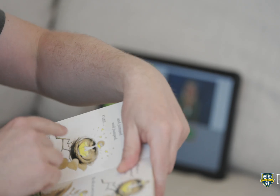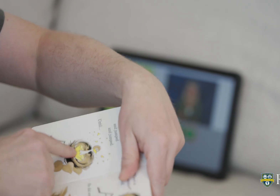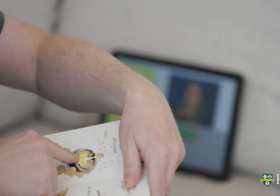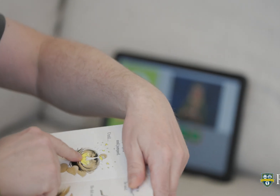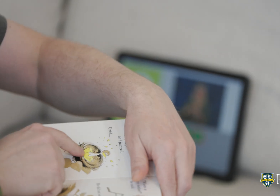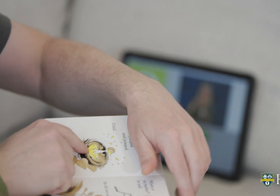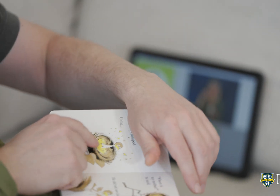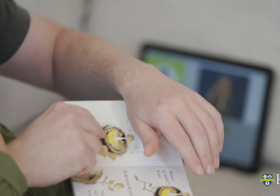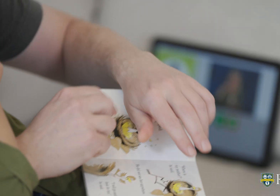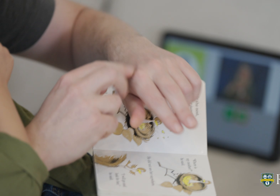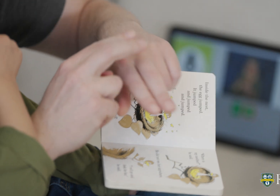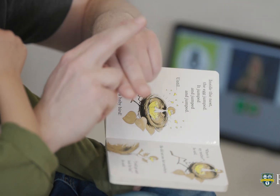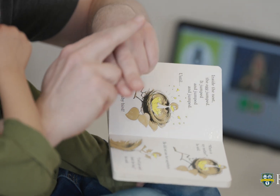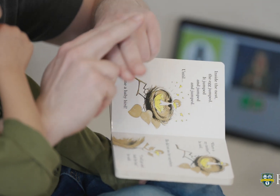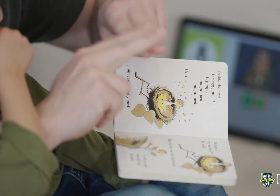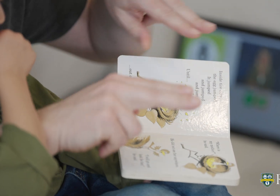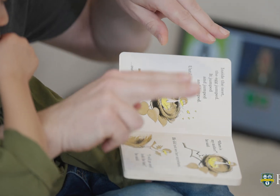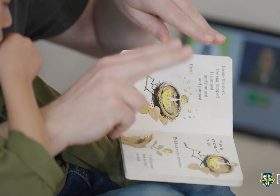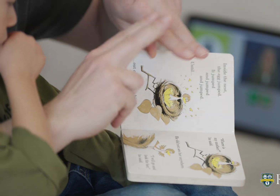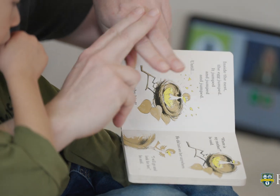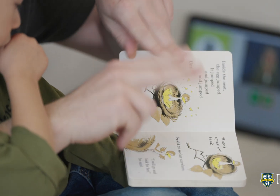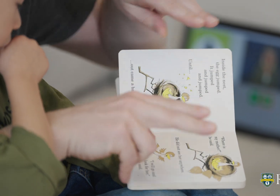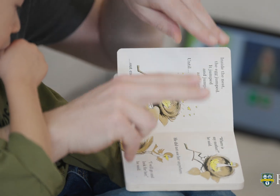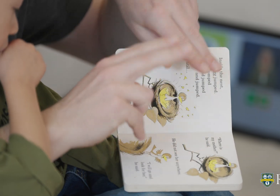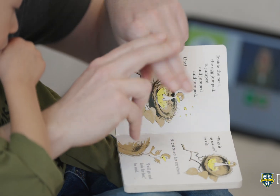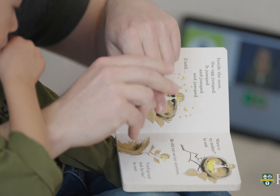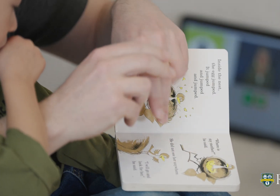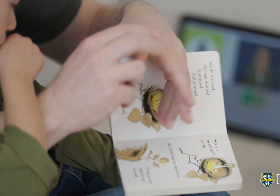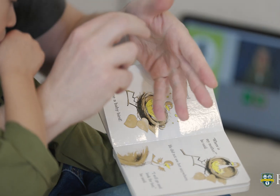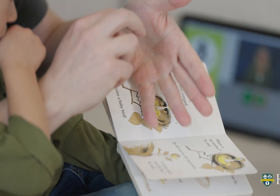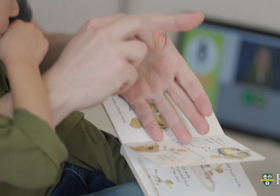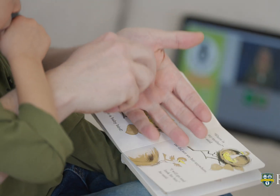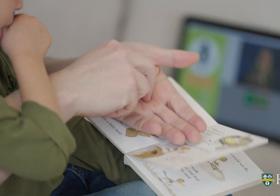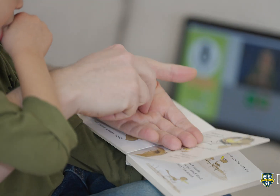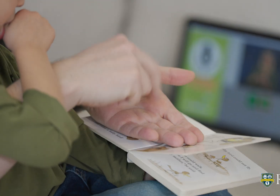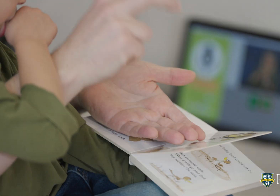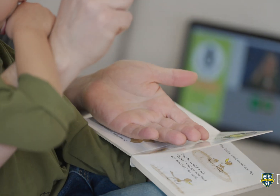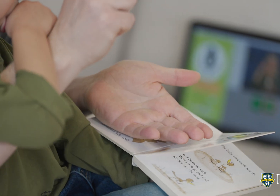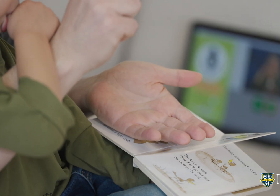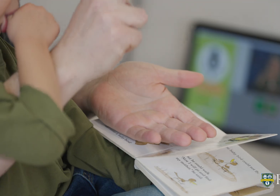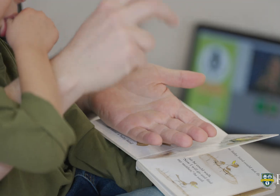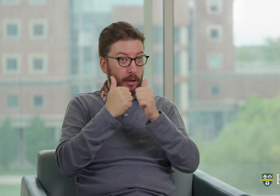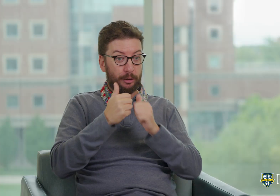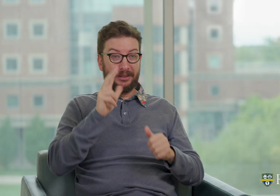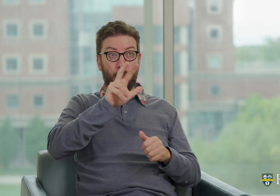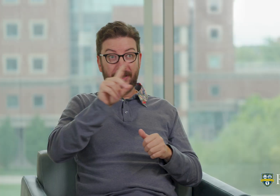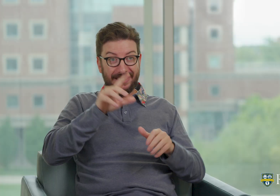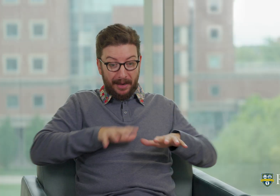ASL, American Sign Language, is a very complex language. It's not just moving your hands, you're using three-dimensional space